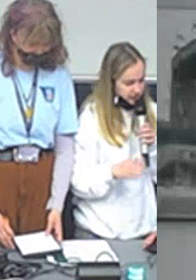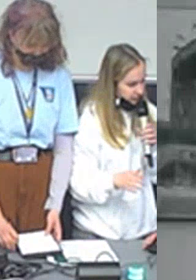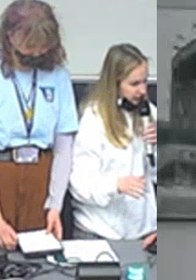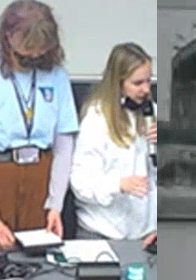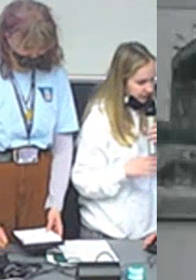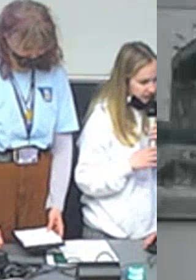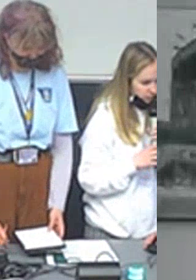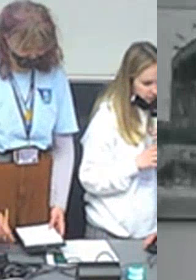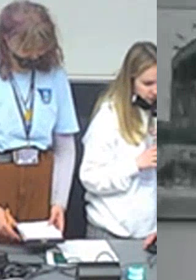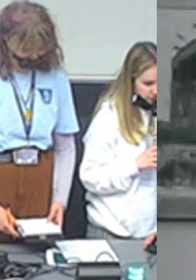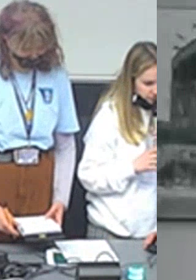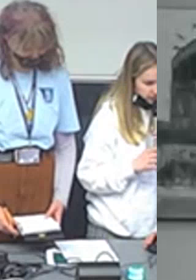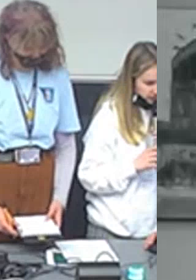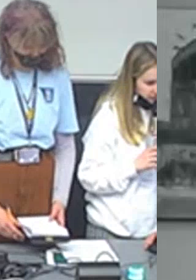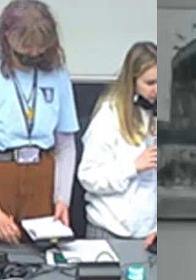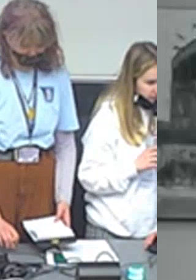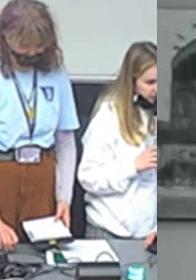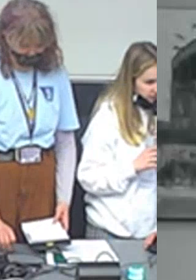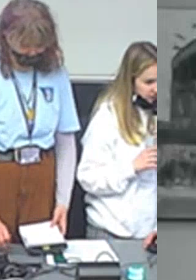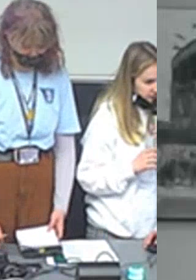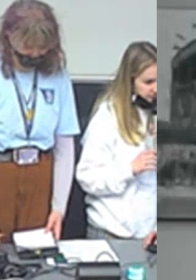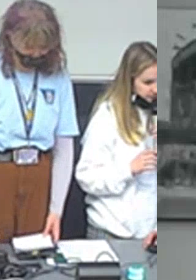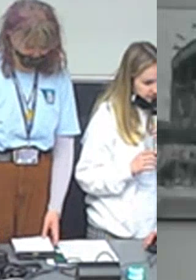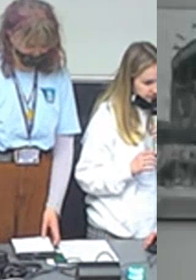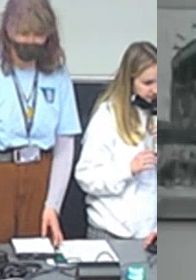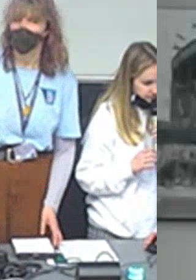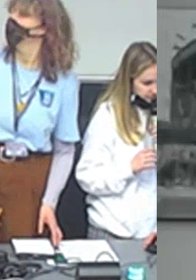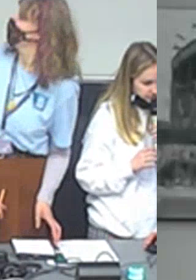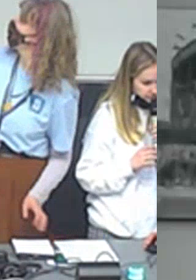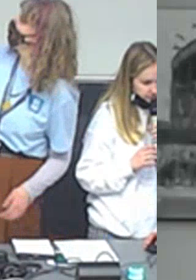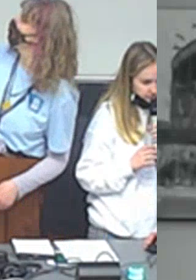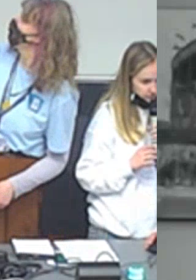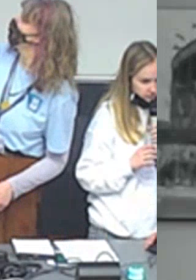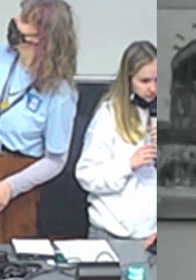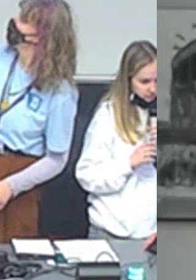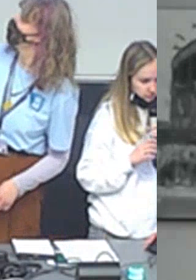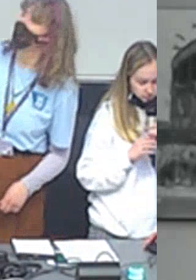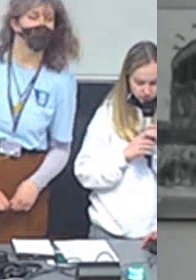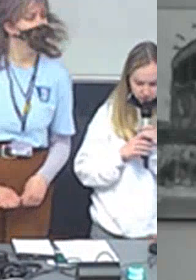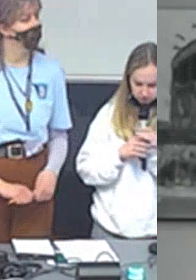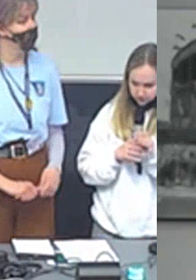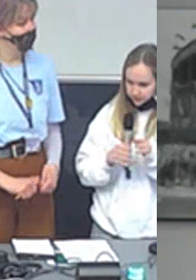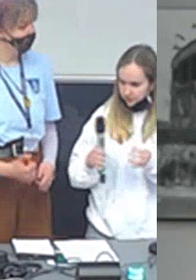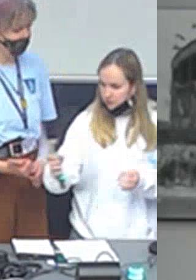down and then we'll introduce you in 5 minutes. Thank you. Brilliant.